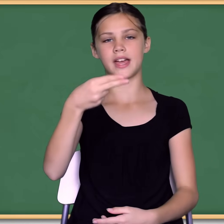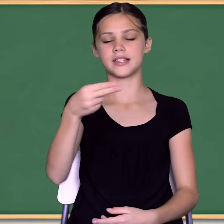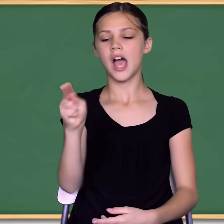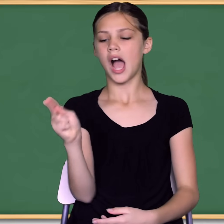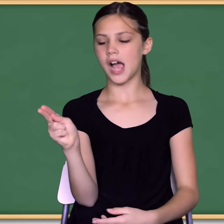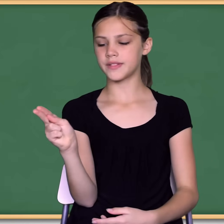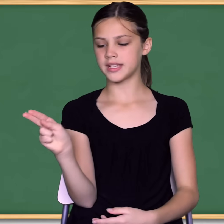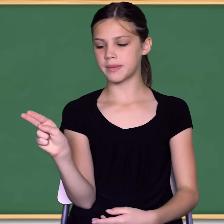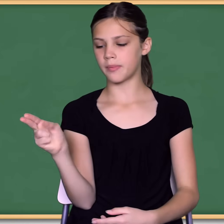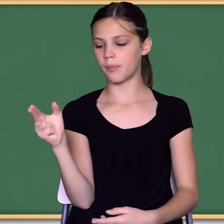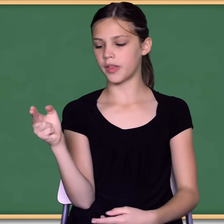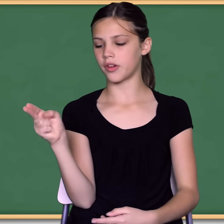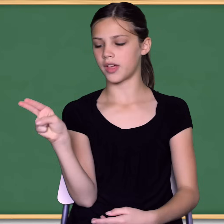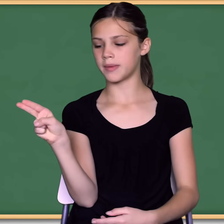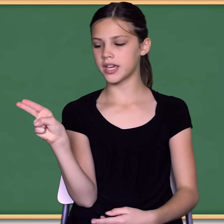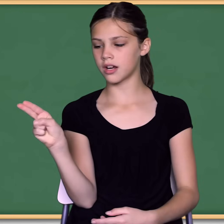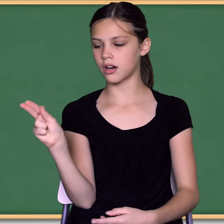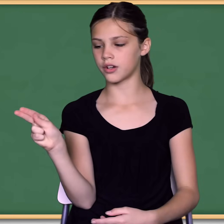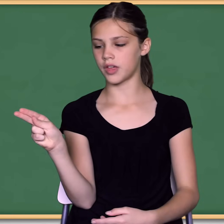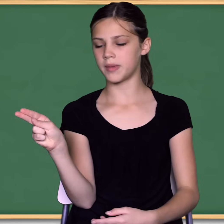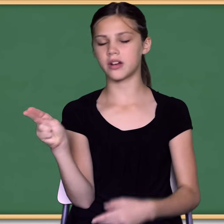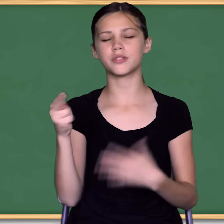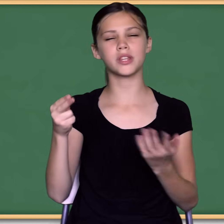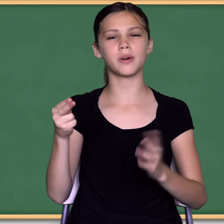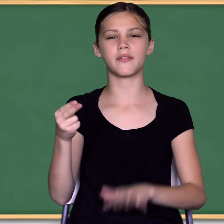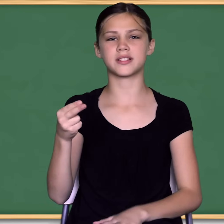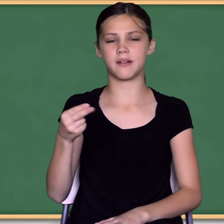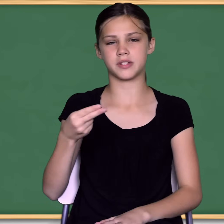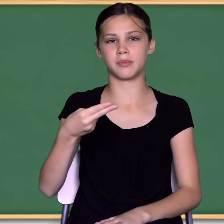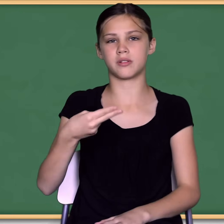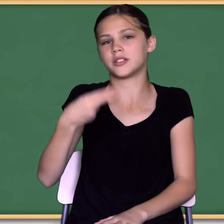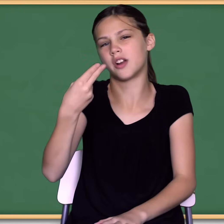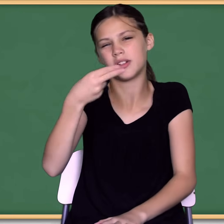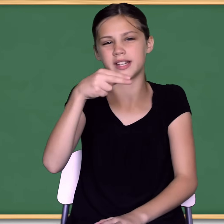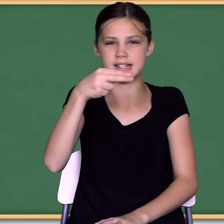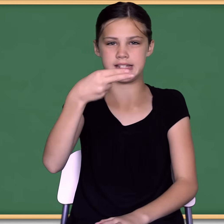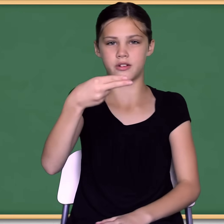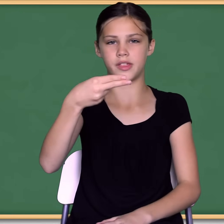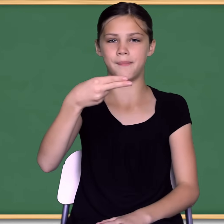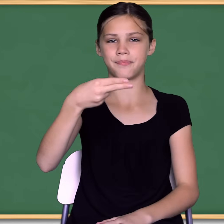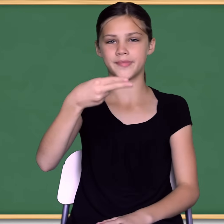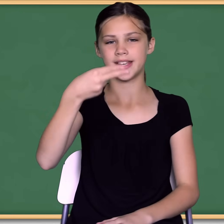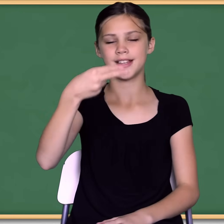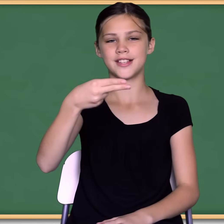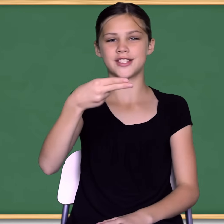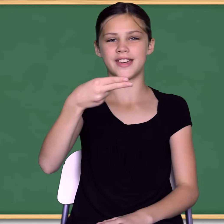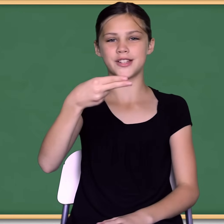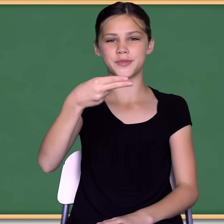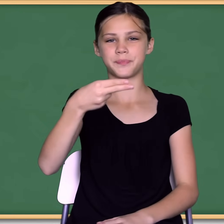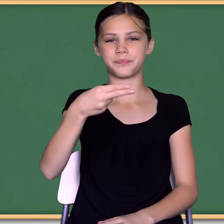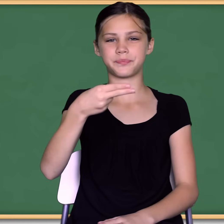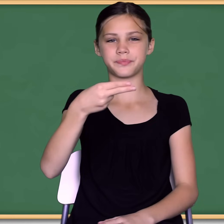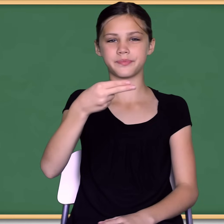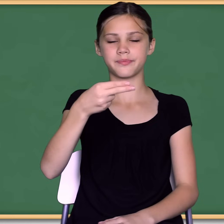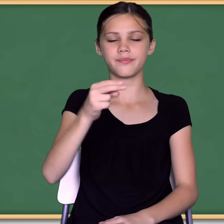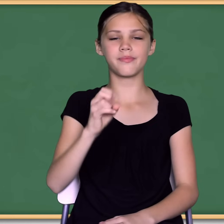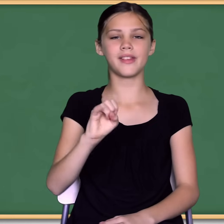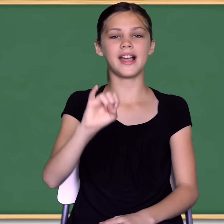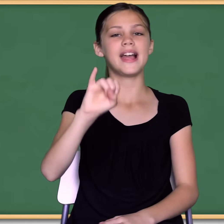And I've seen people put their thumb here or your thumb here. It's really whatever's comfortable because you're not really going to see your thumb. So H.